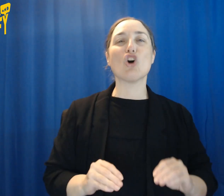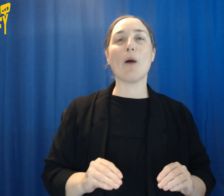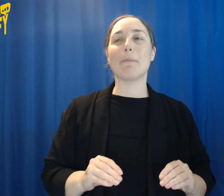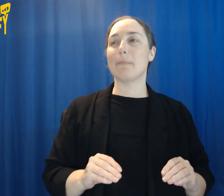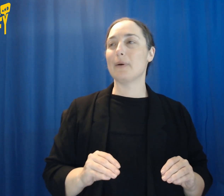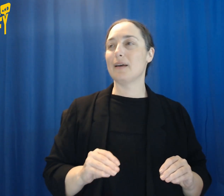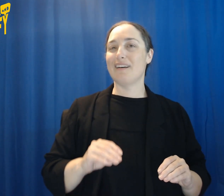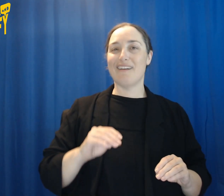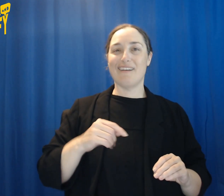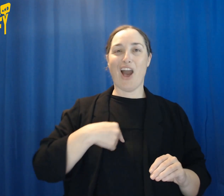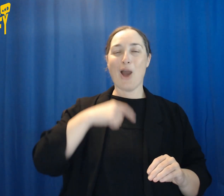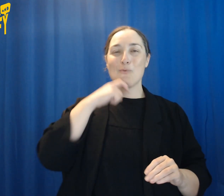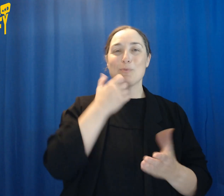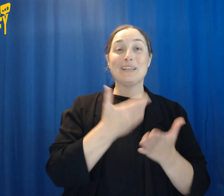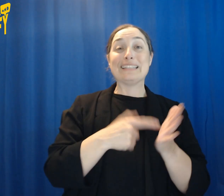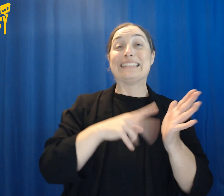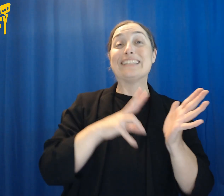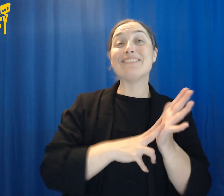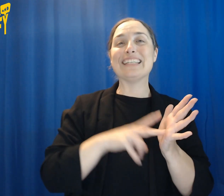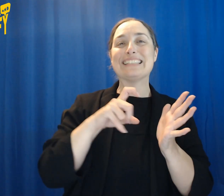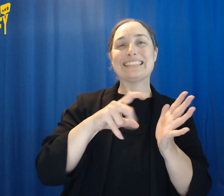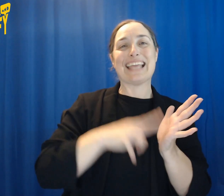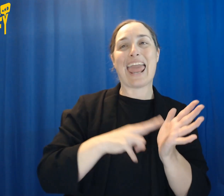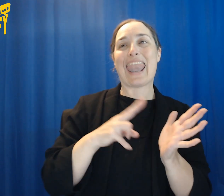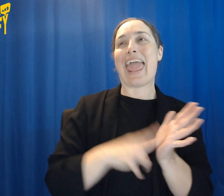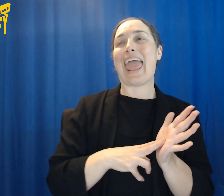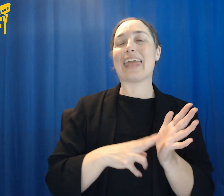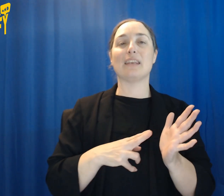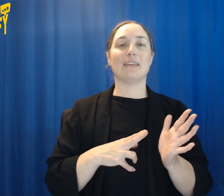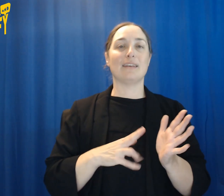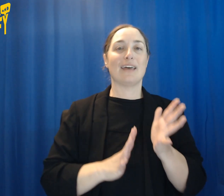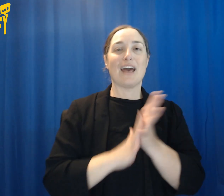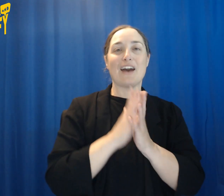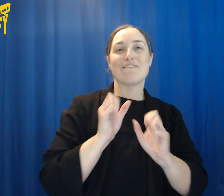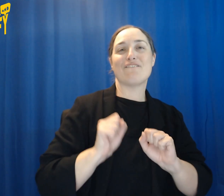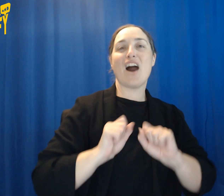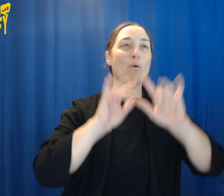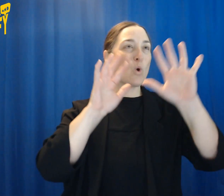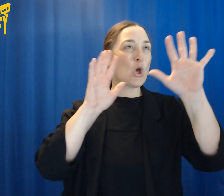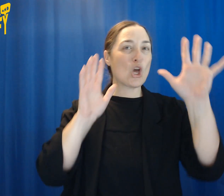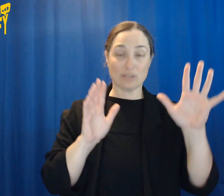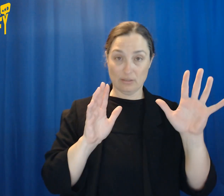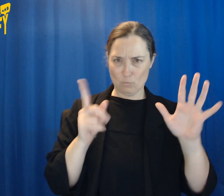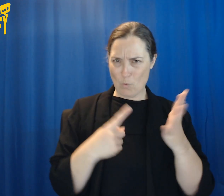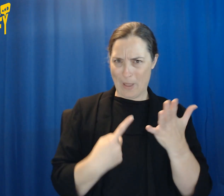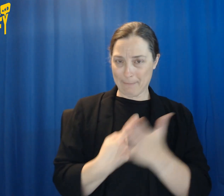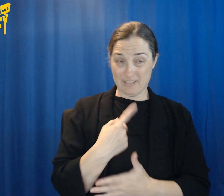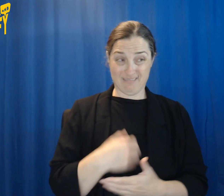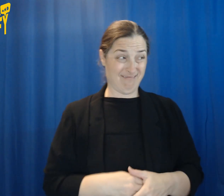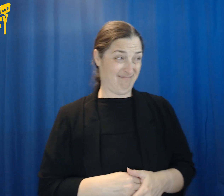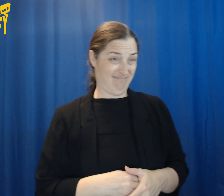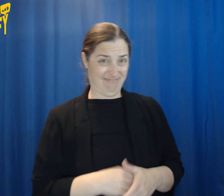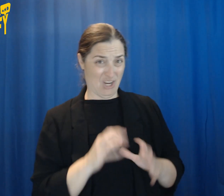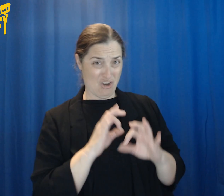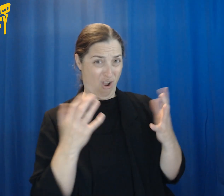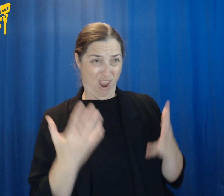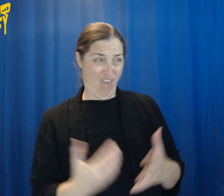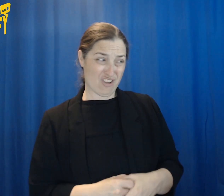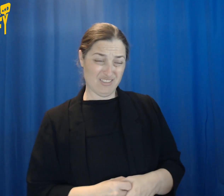and everything. What actually happened? What did it feel like? And actually not a lot happened, Nick, and it feels